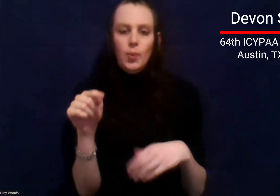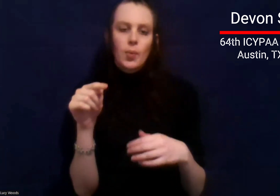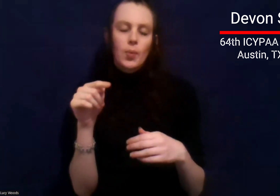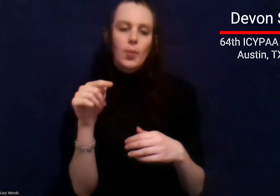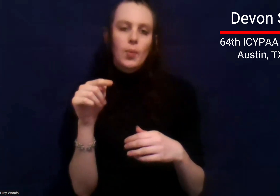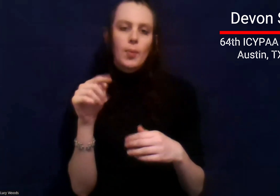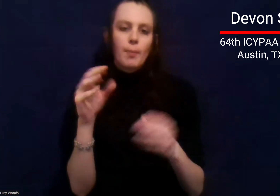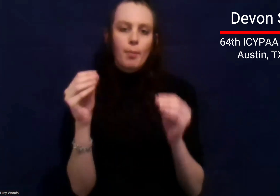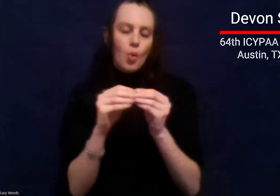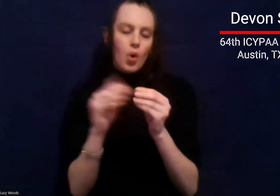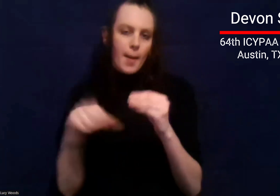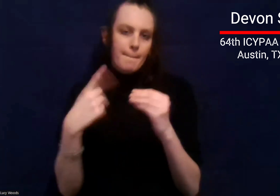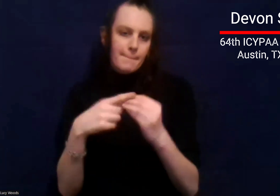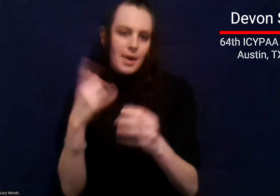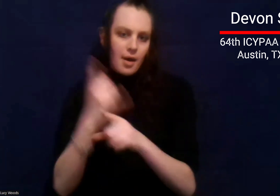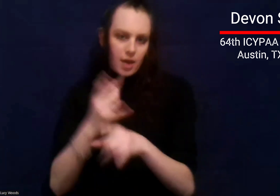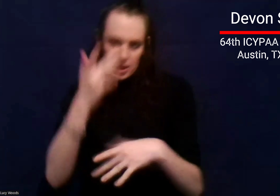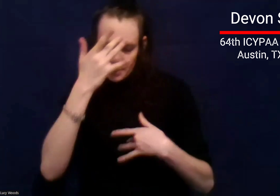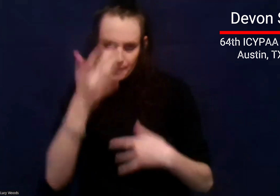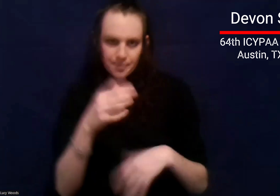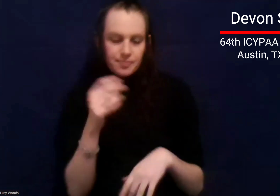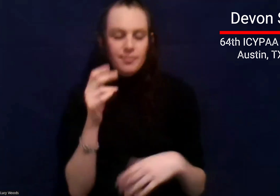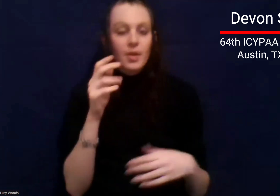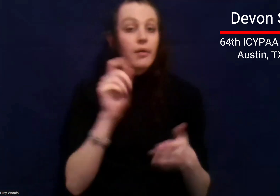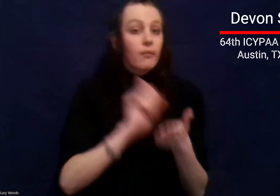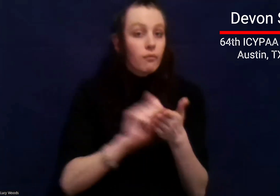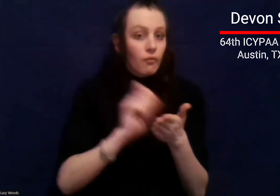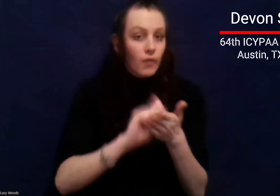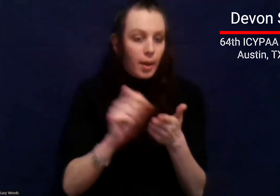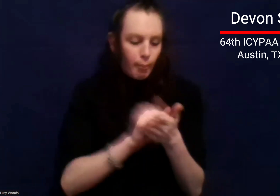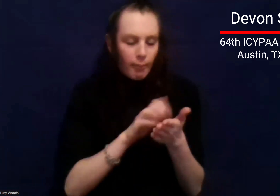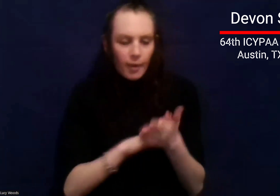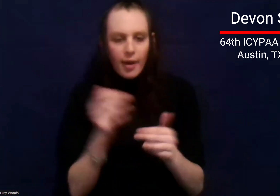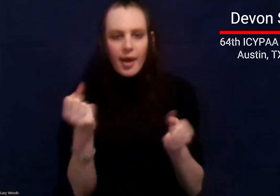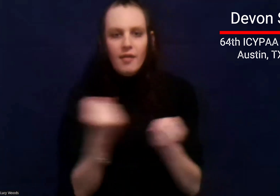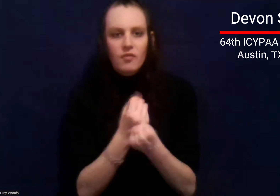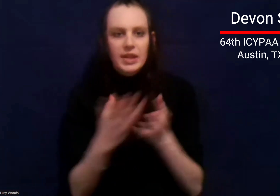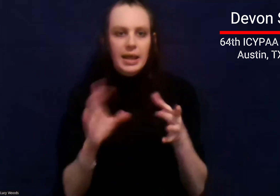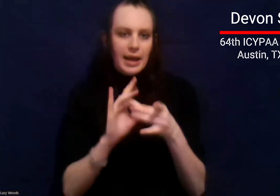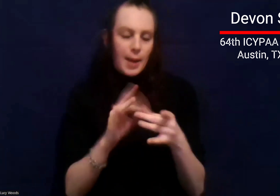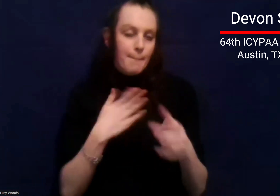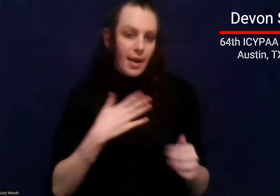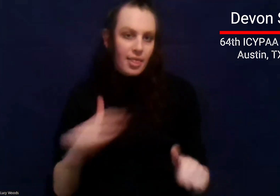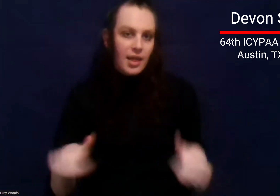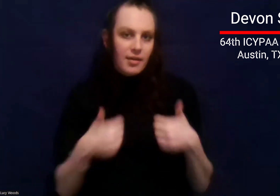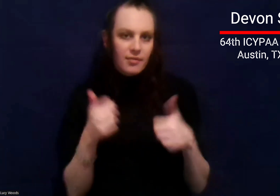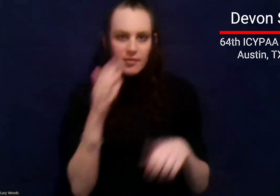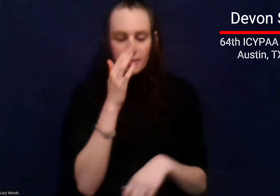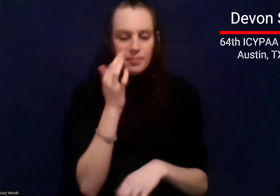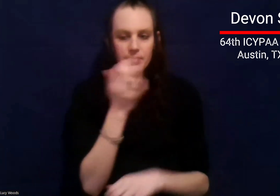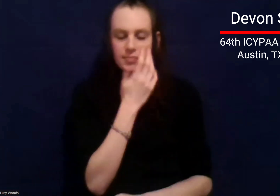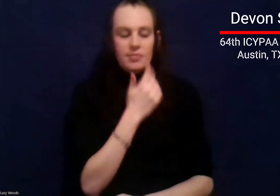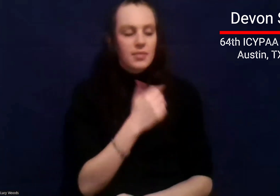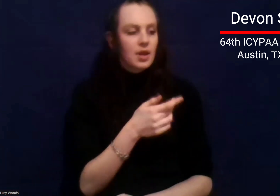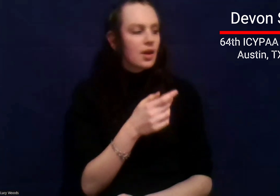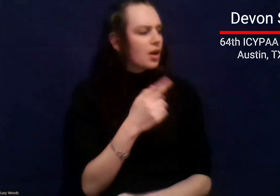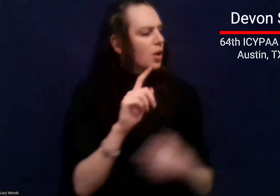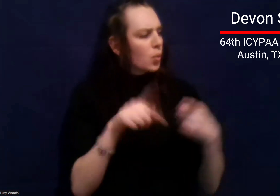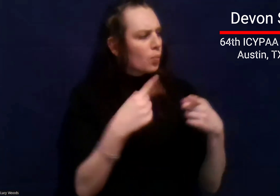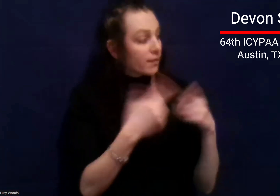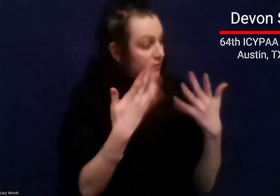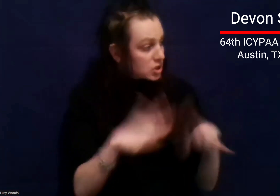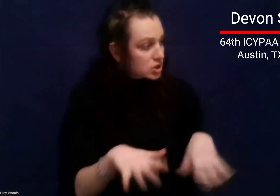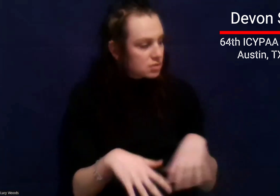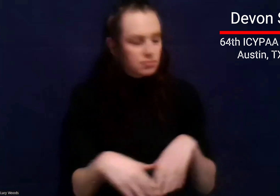to my life. And I was like, okay, when do you want it done? And he said, tomorrow morning. And I went, dude, that's